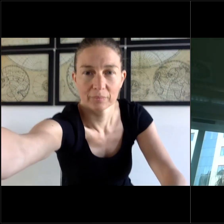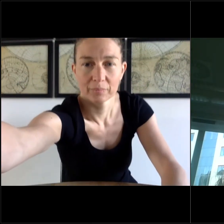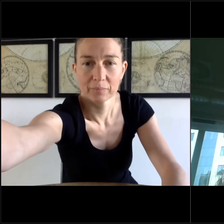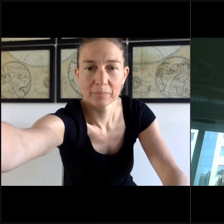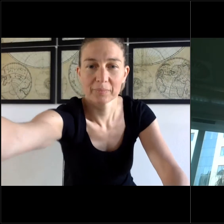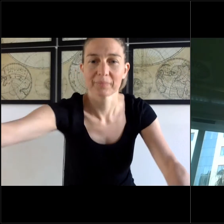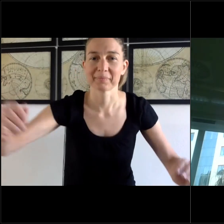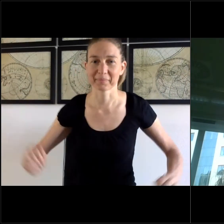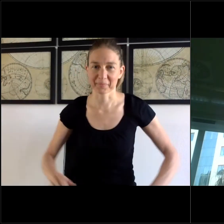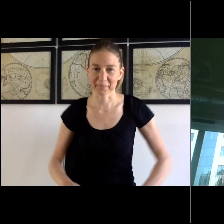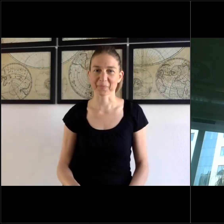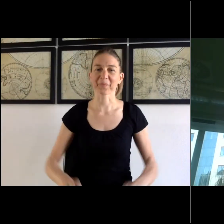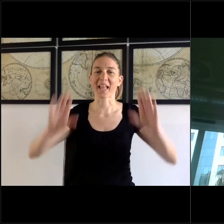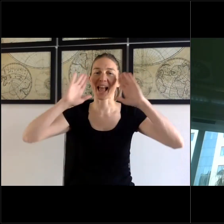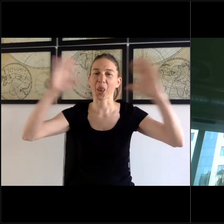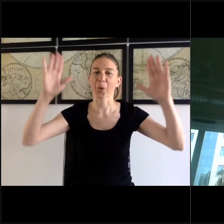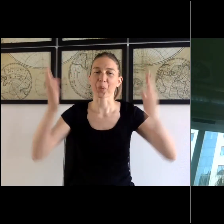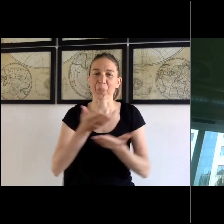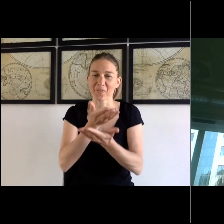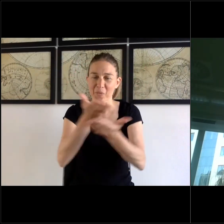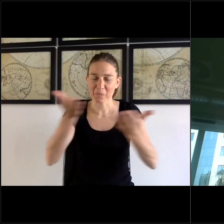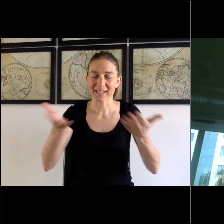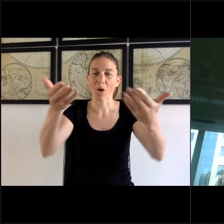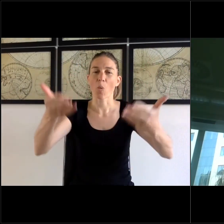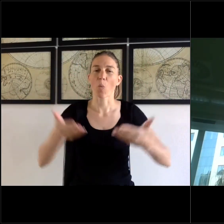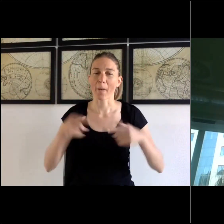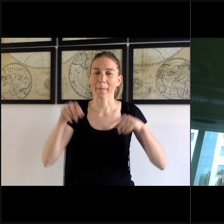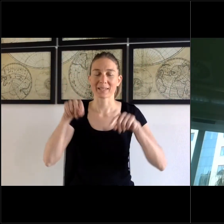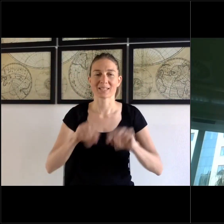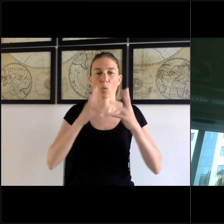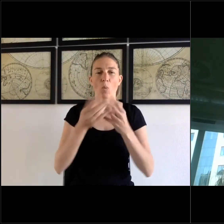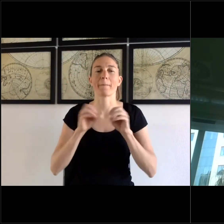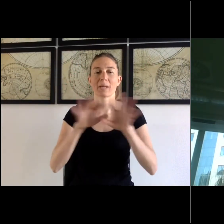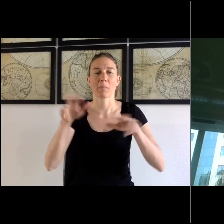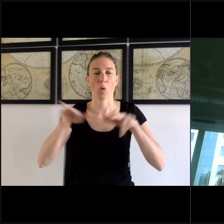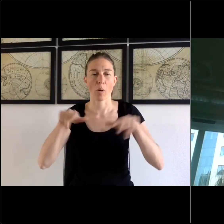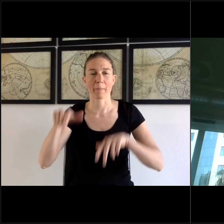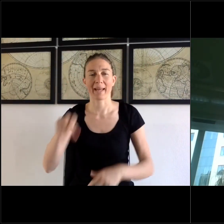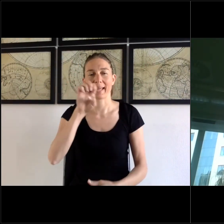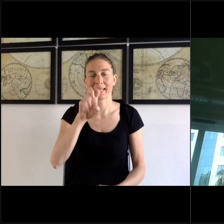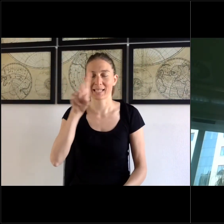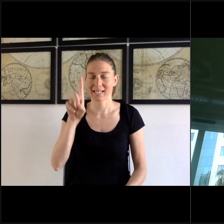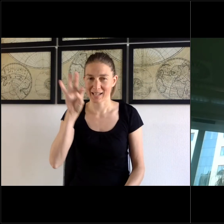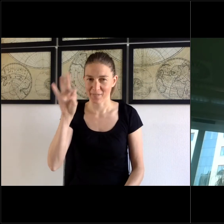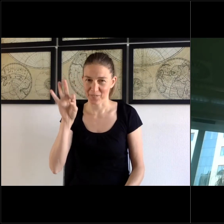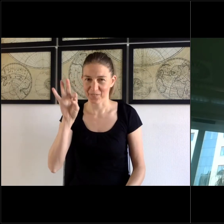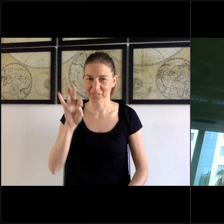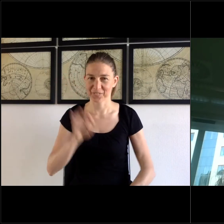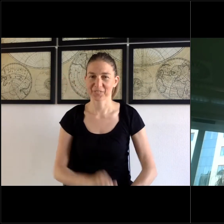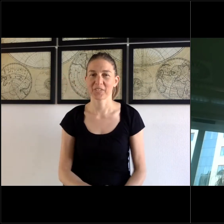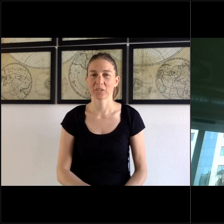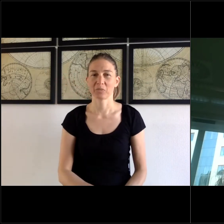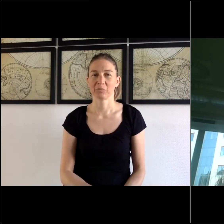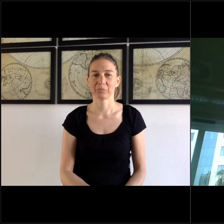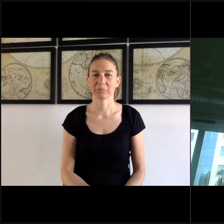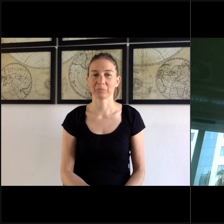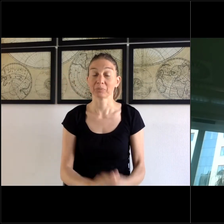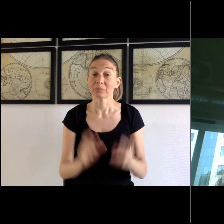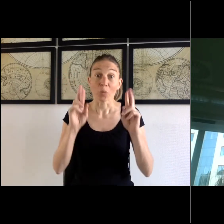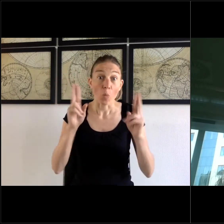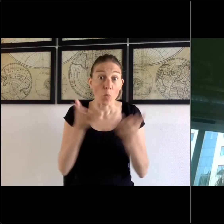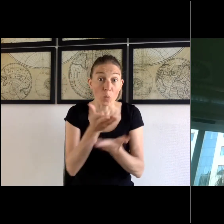Hello, everybody, and welcome to this webinar organized by the European Disability Forum. I hope that everyone